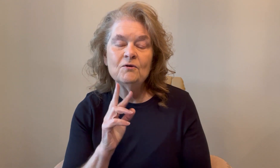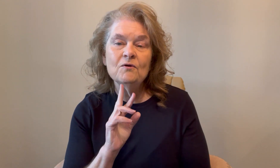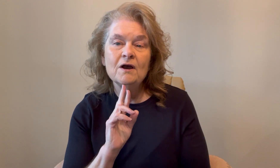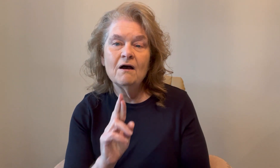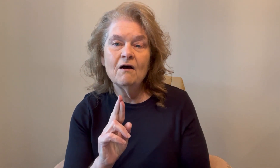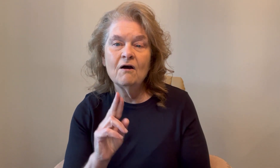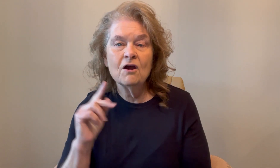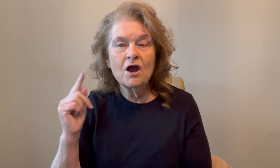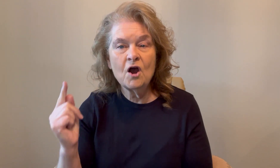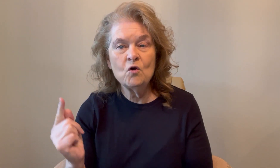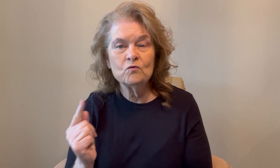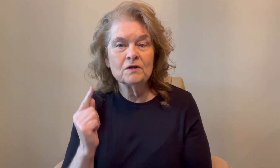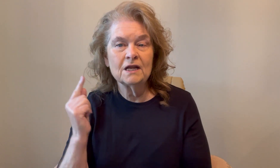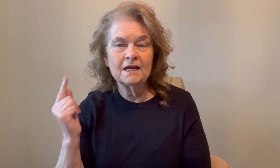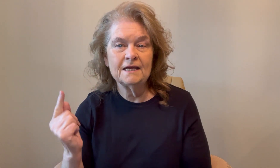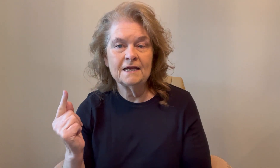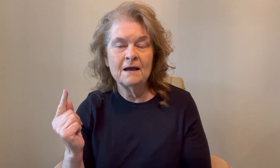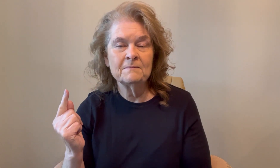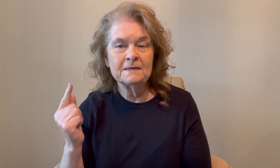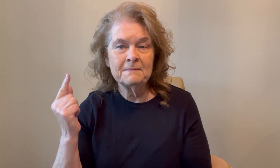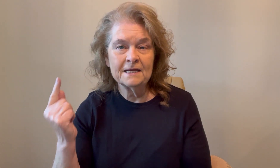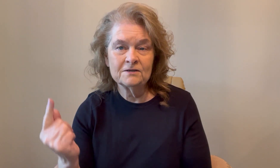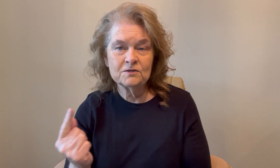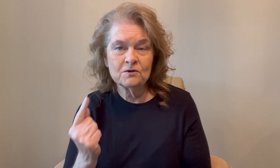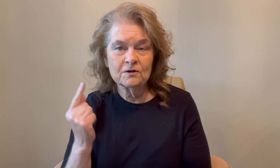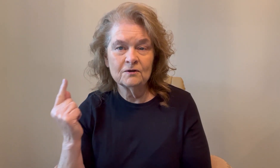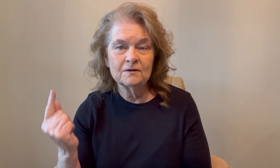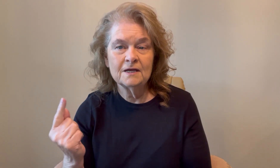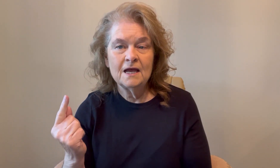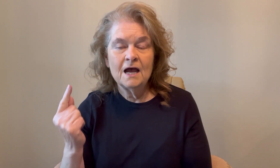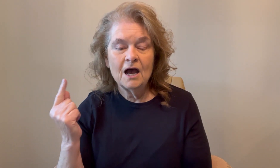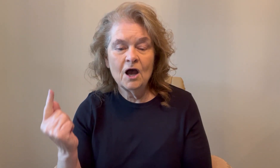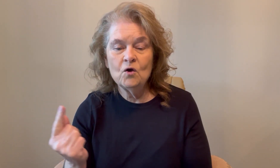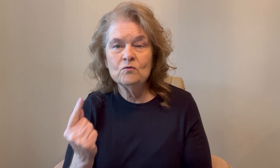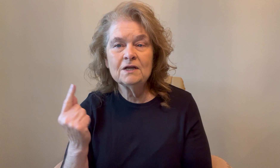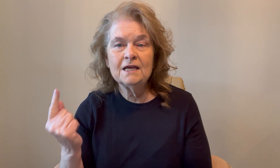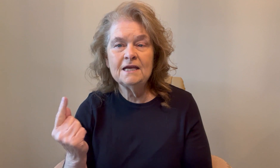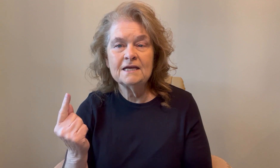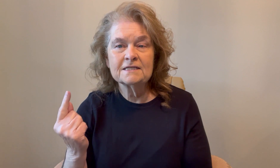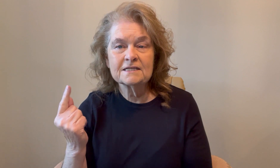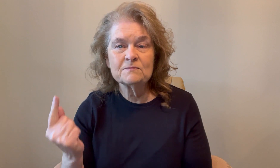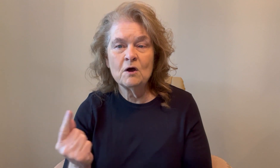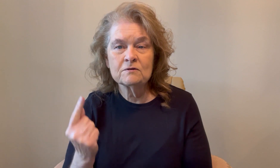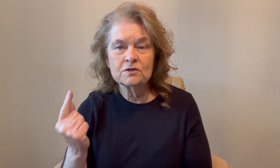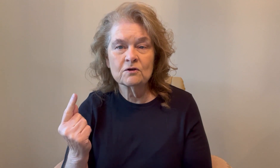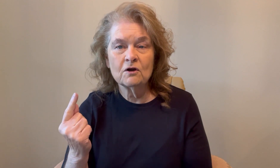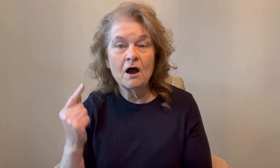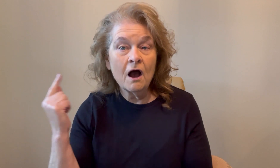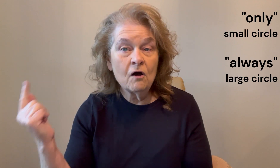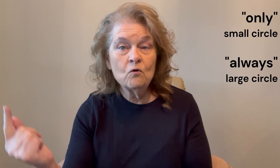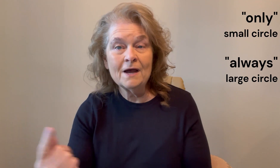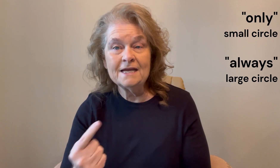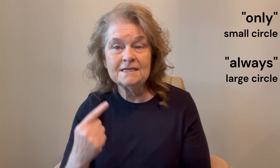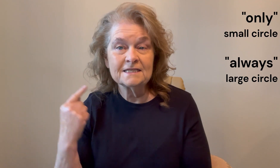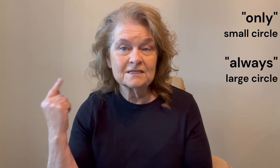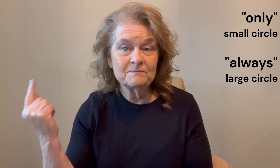You are only, I'm making a circle. Only is a small circle. Always is